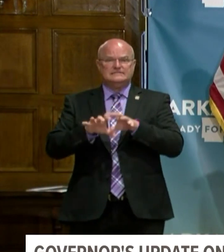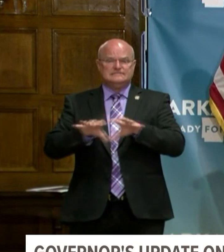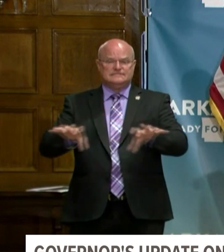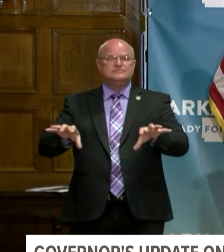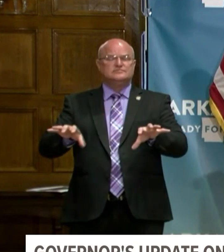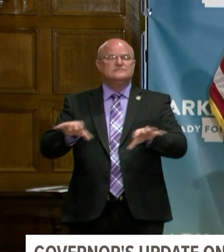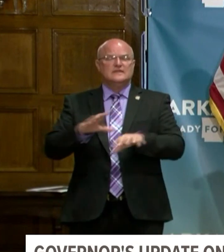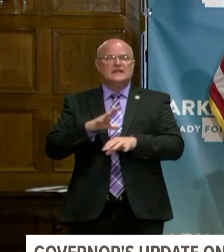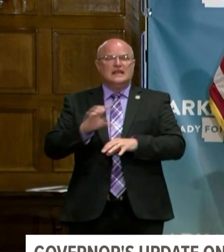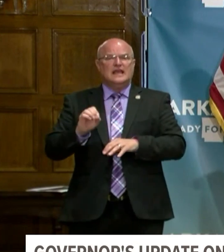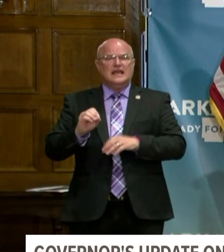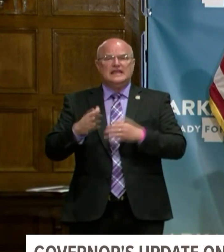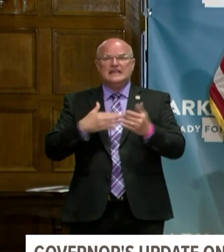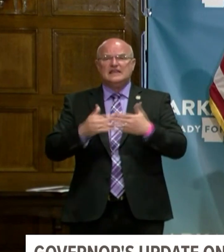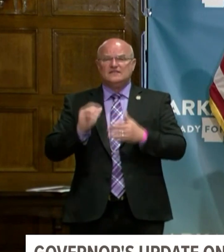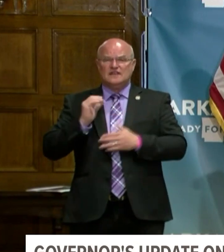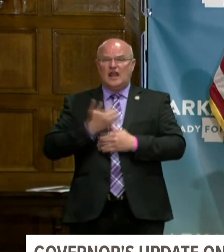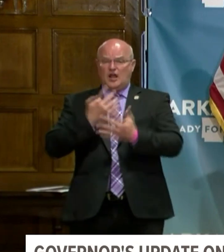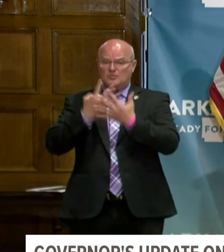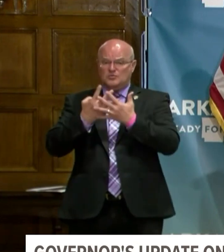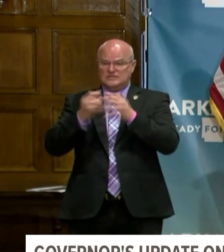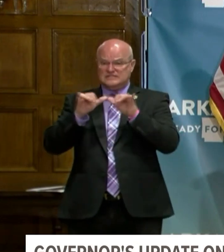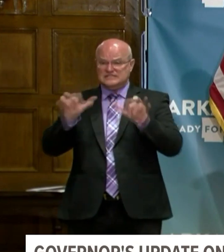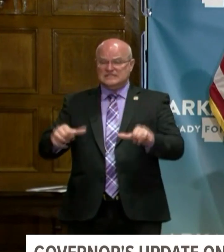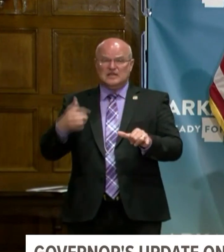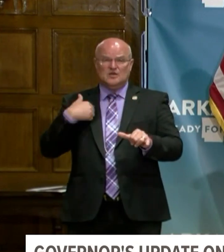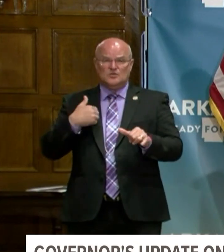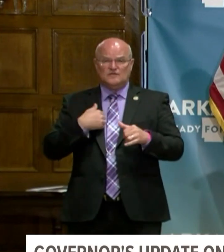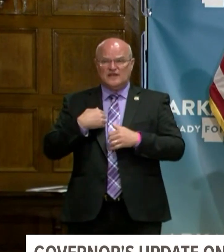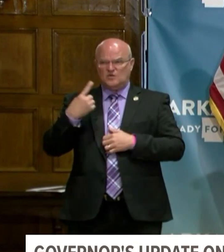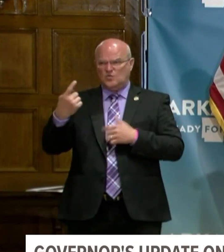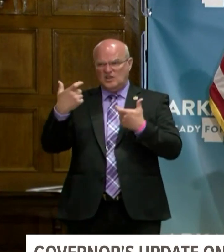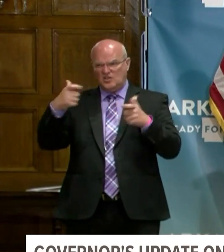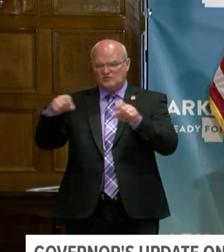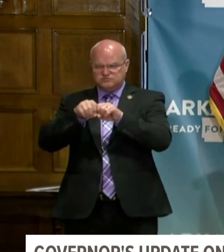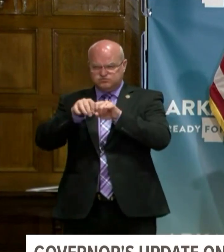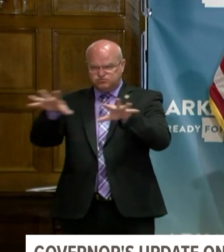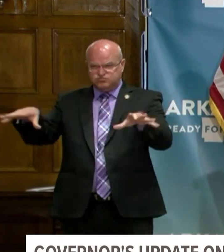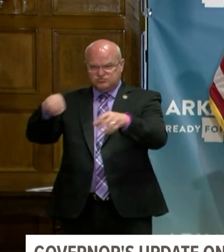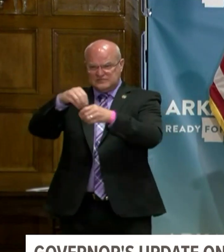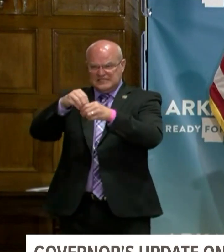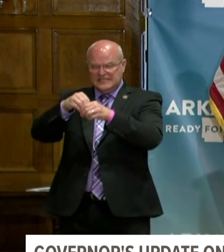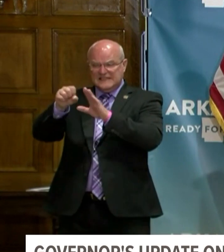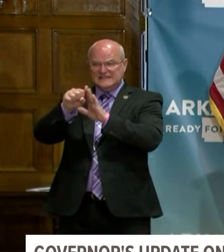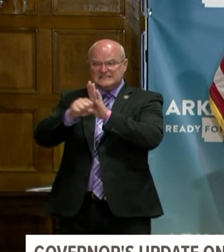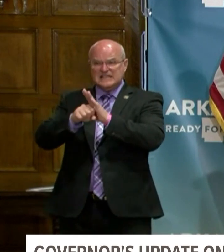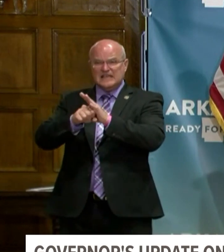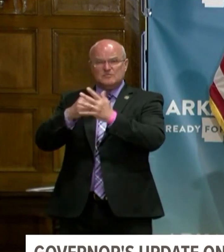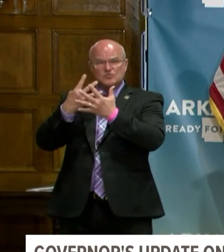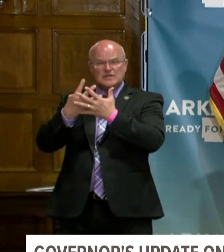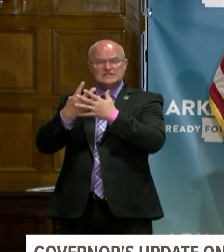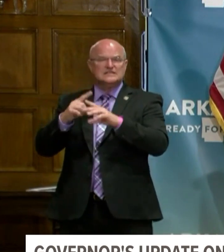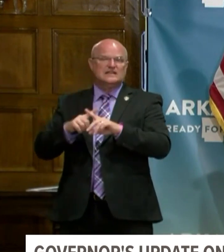and even in our prison system, we've had one large outbreak in our state prison,